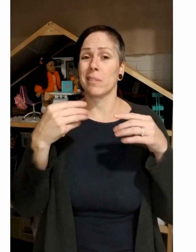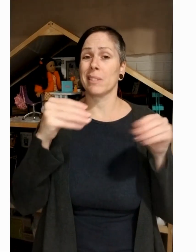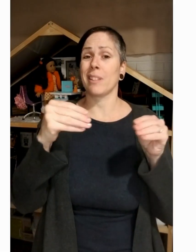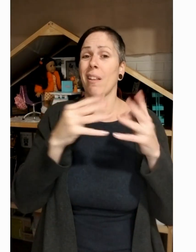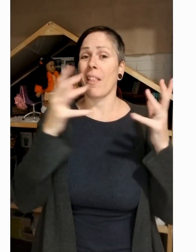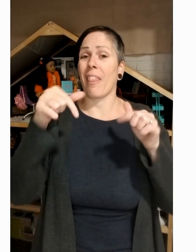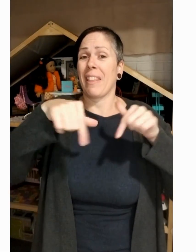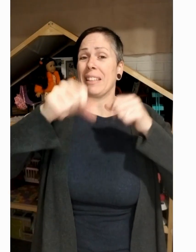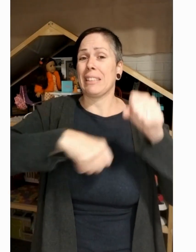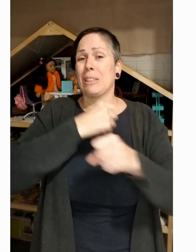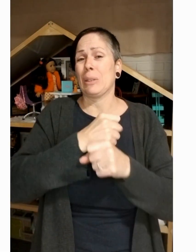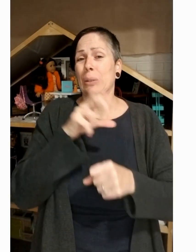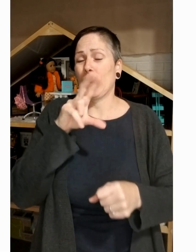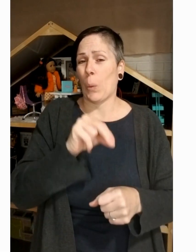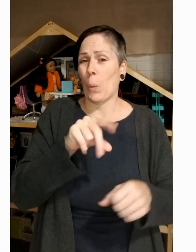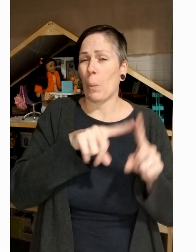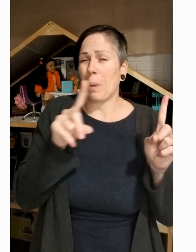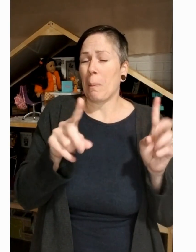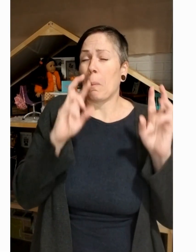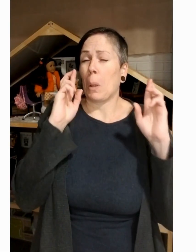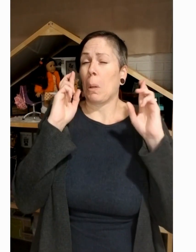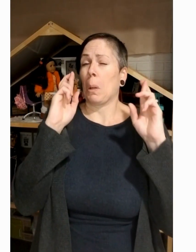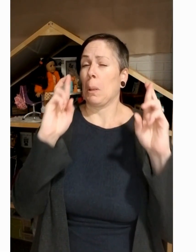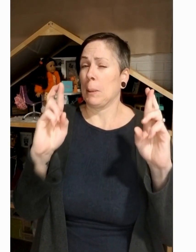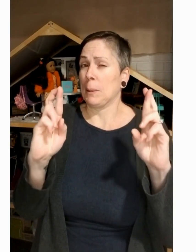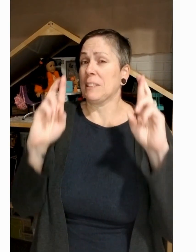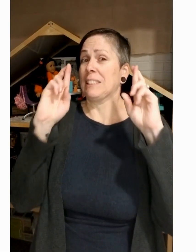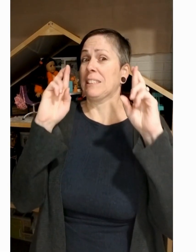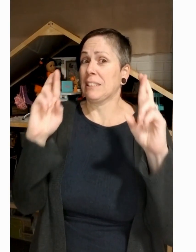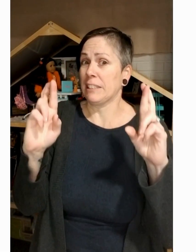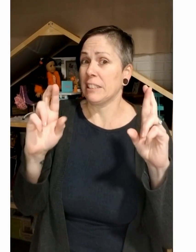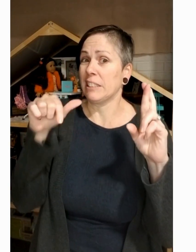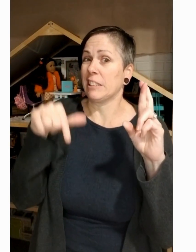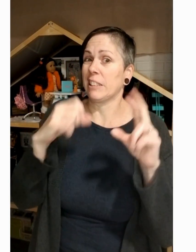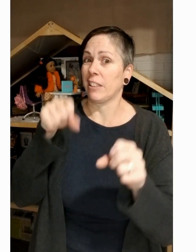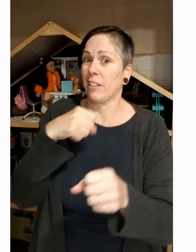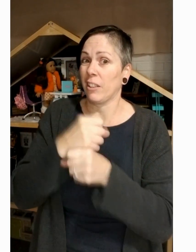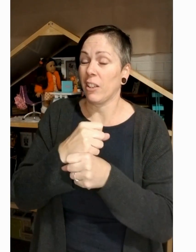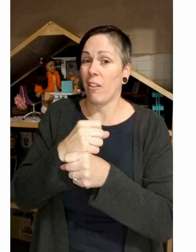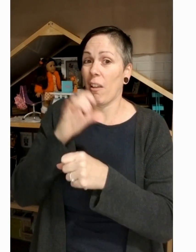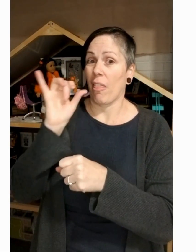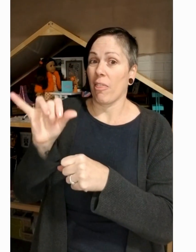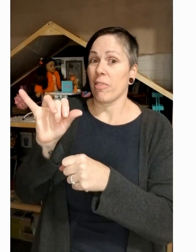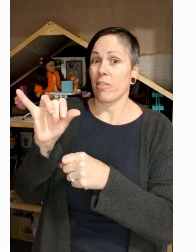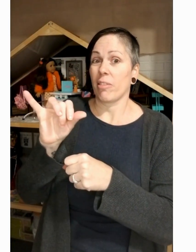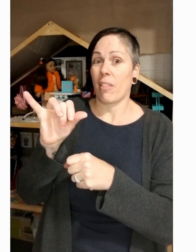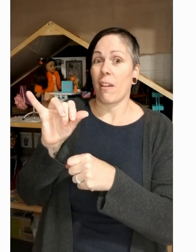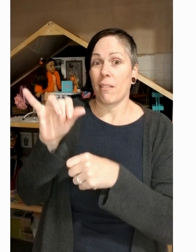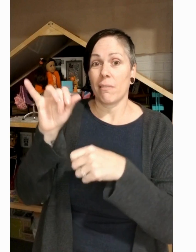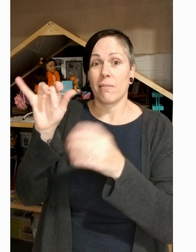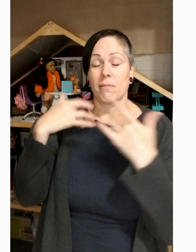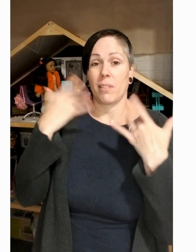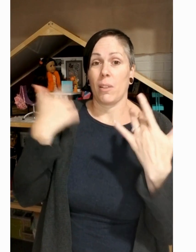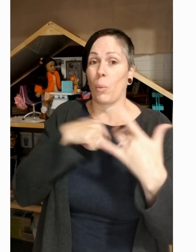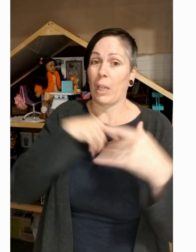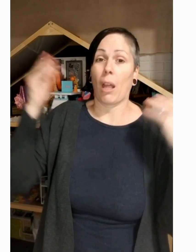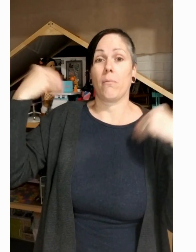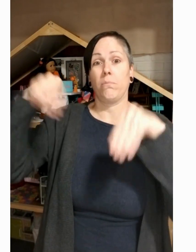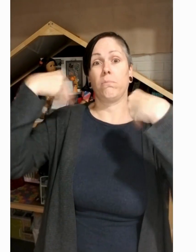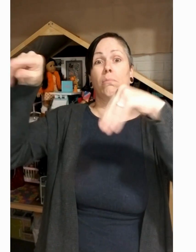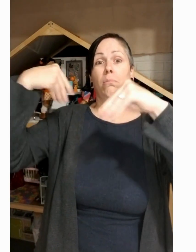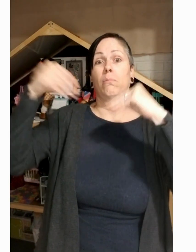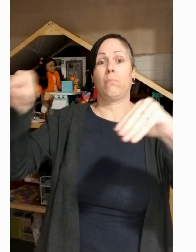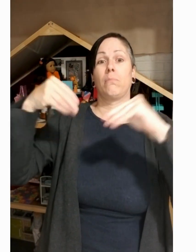but I'm really, really hoping that we can sell a whole bunch while we're there and come home with like a mostly empty car. That would be